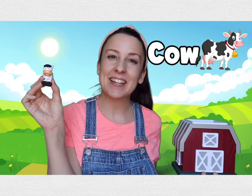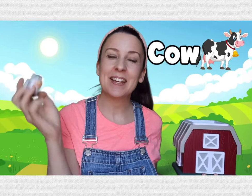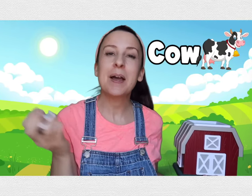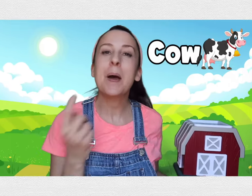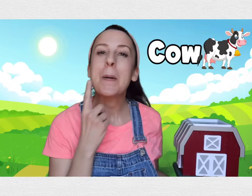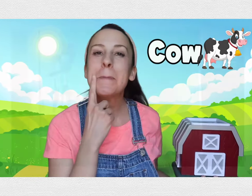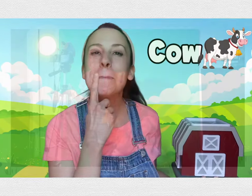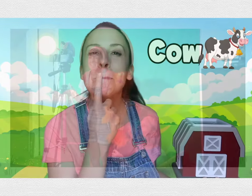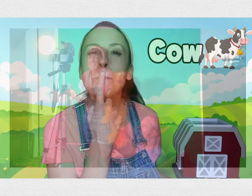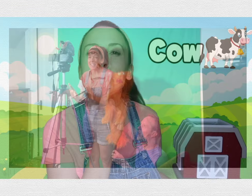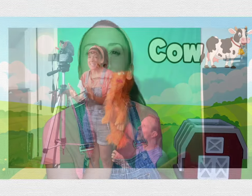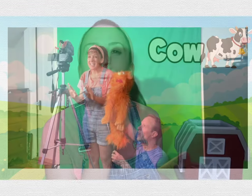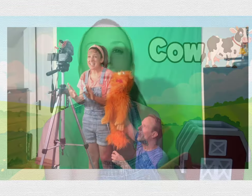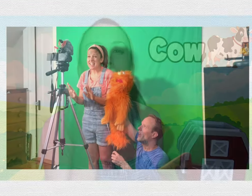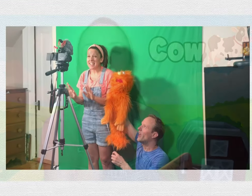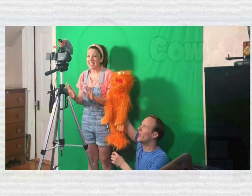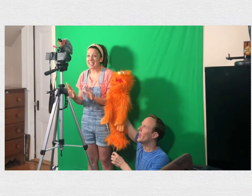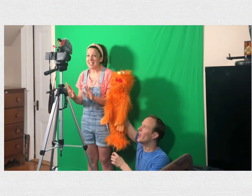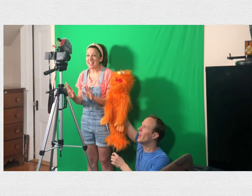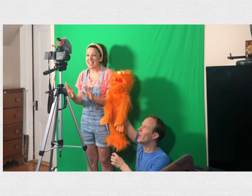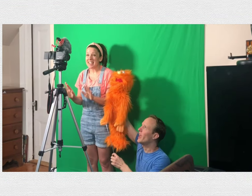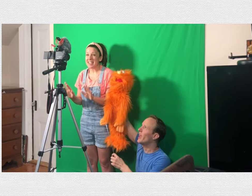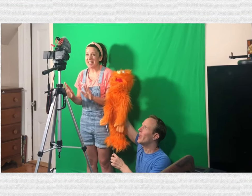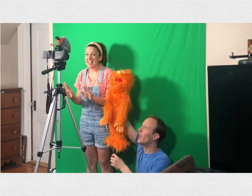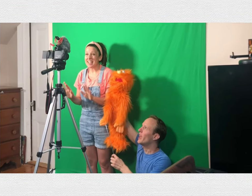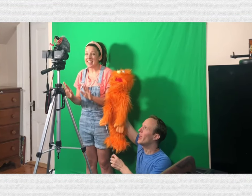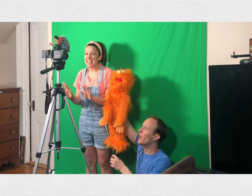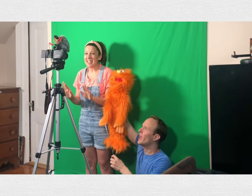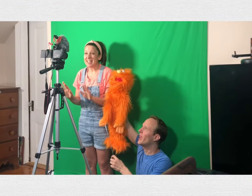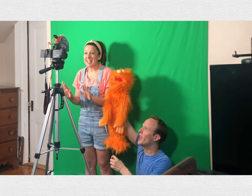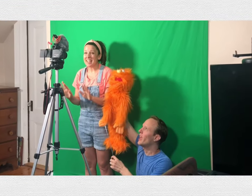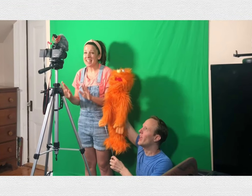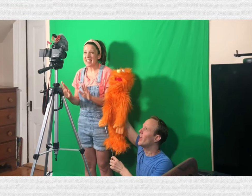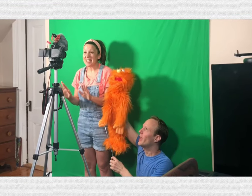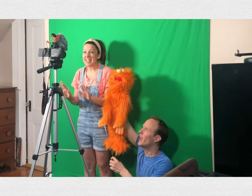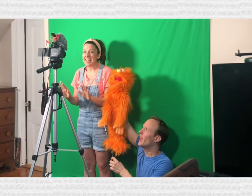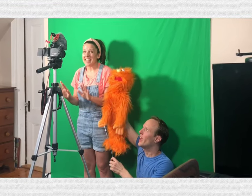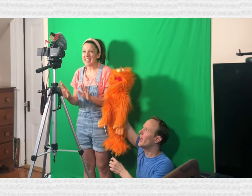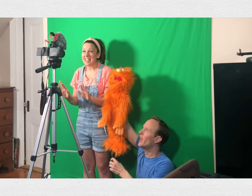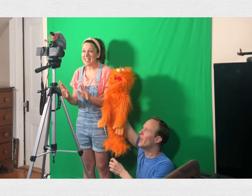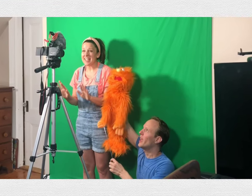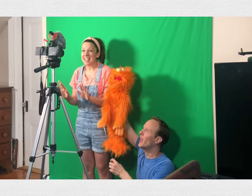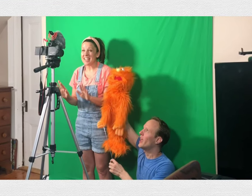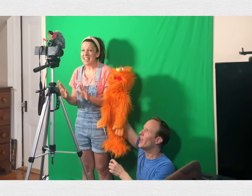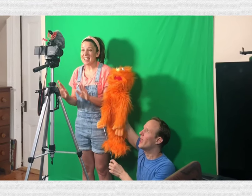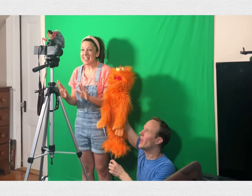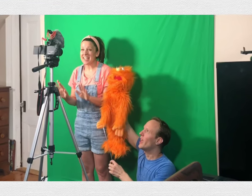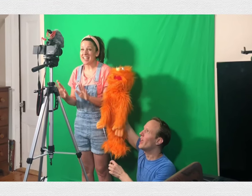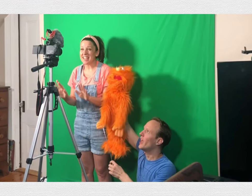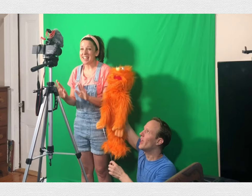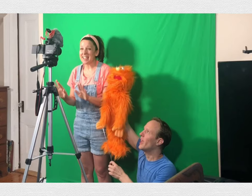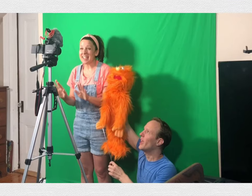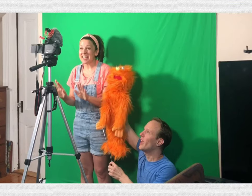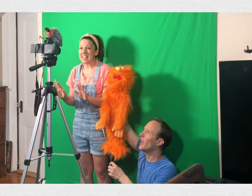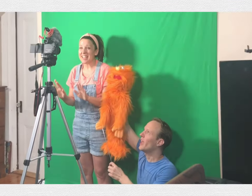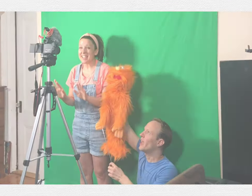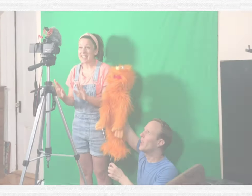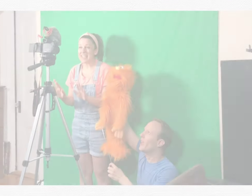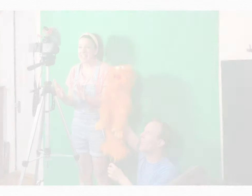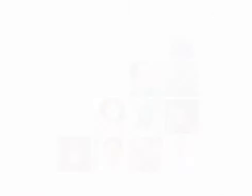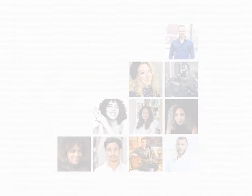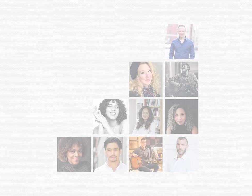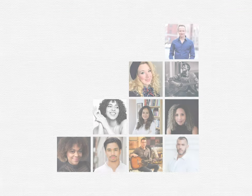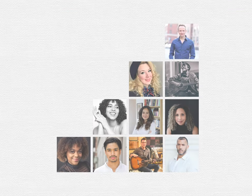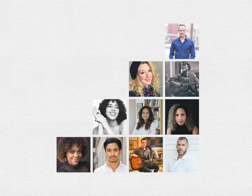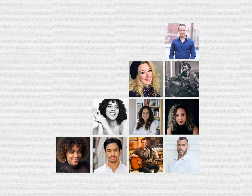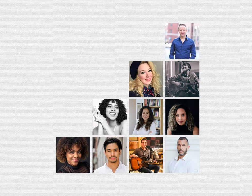and using sign language and body language. Ms.Rachel has a band that helps her make the videos and includes her husband, Aaron. They're joined